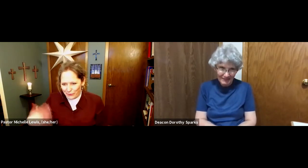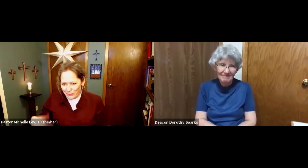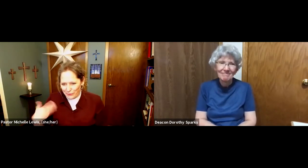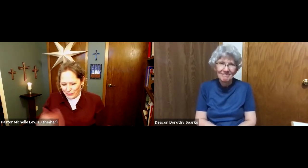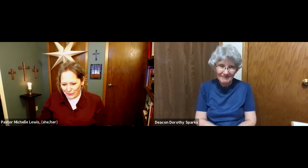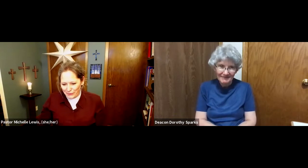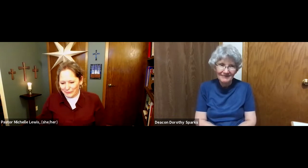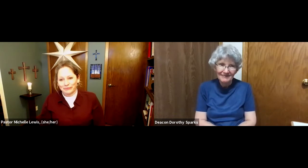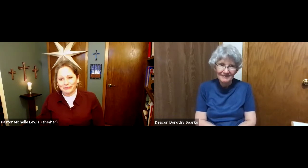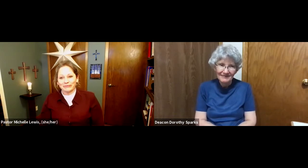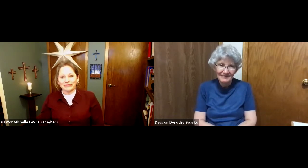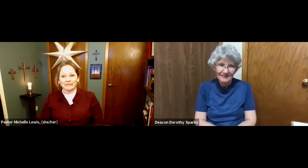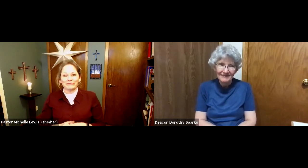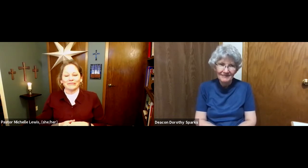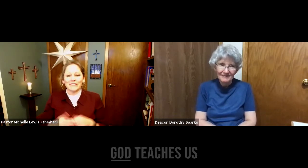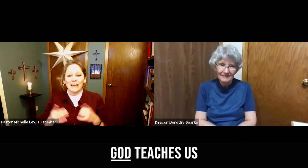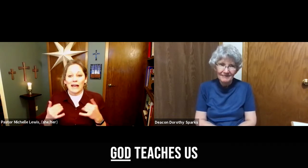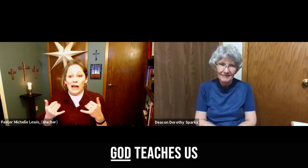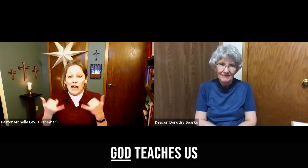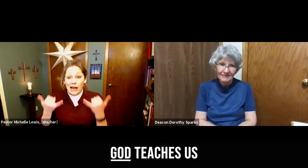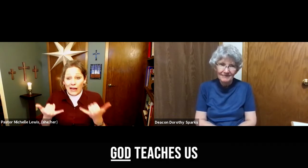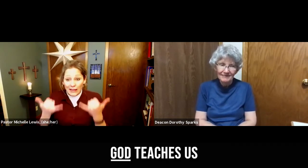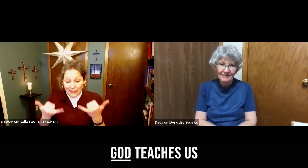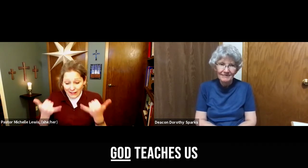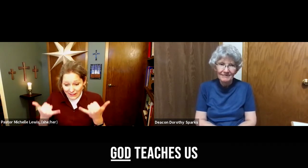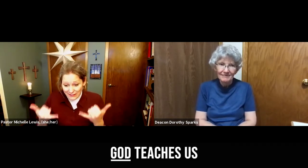Amen. Thank you, Deacon Dorothy.